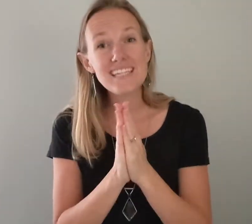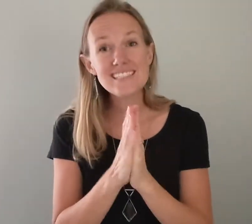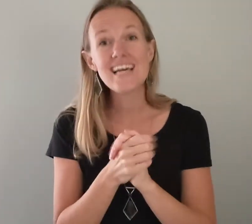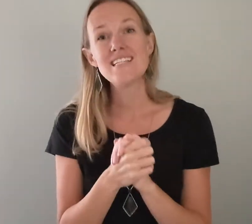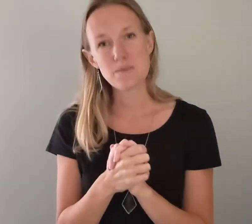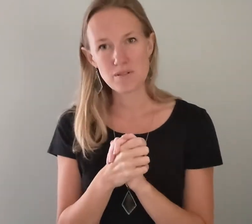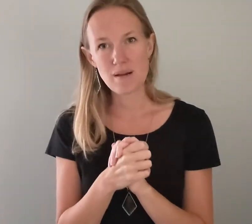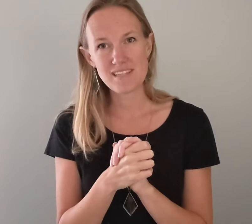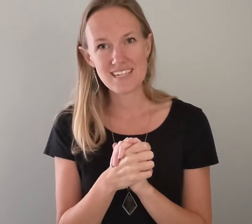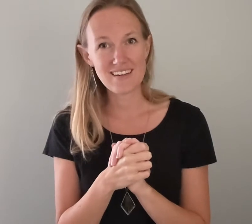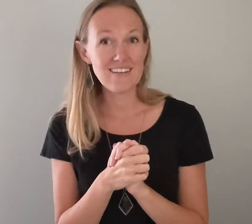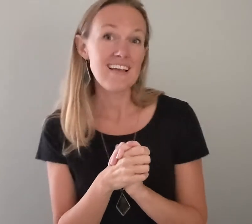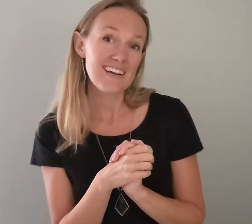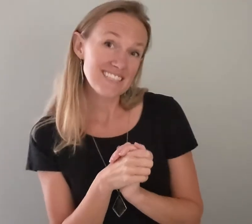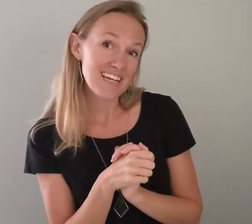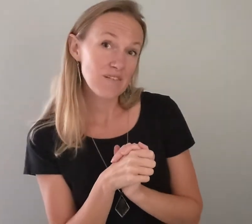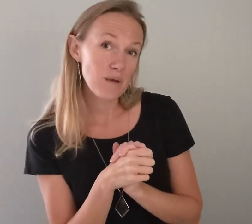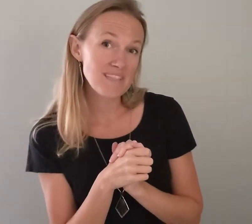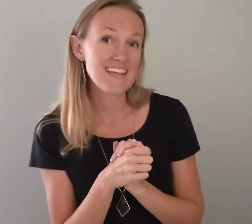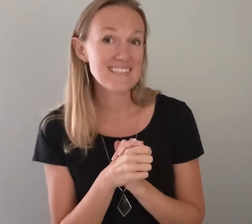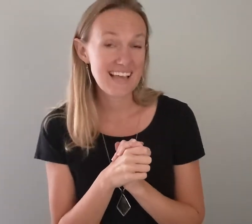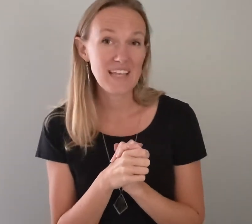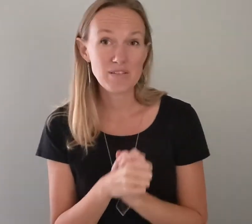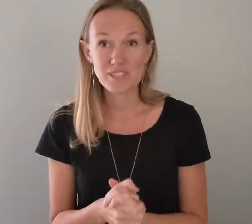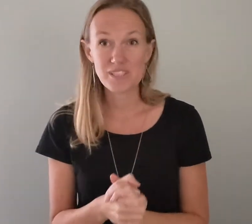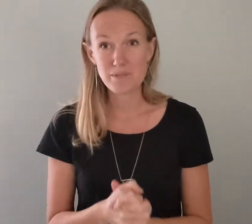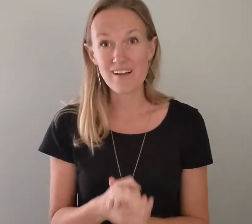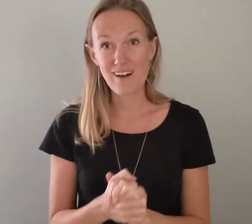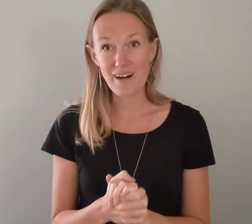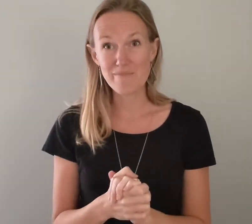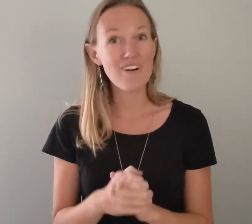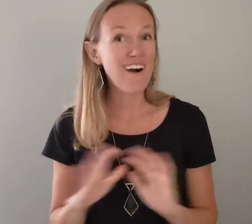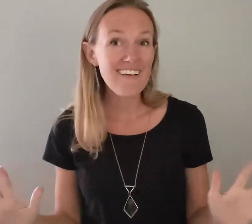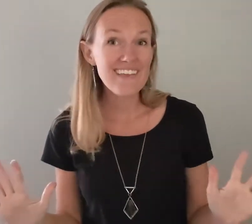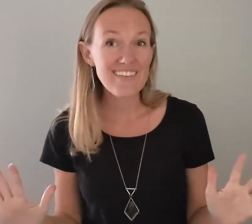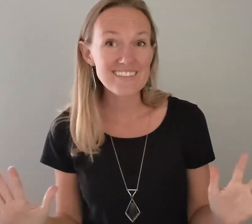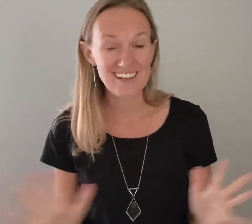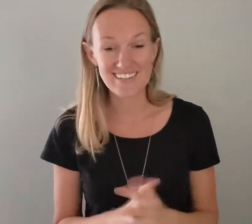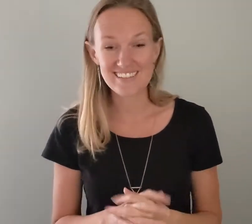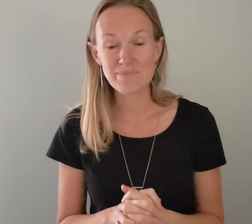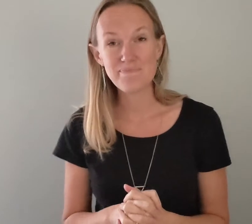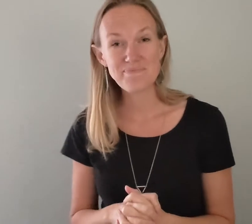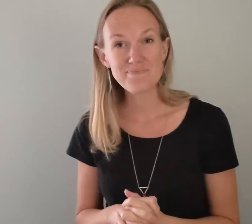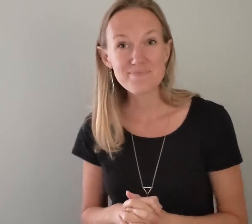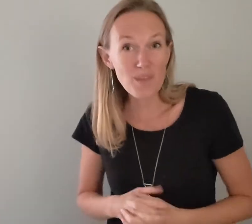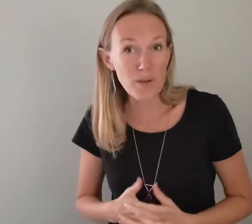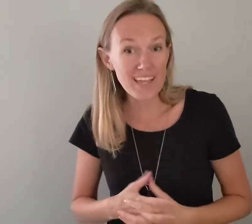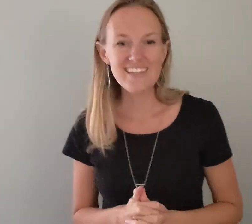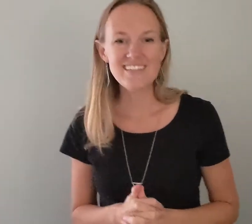please subscribe to the channel or check out the website signlanguageworship.com for all the other songs. Okay,